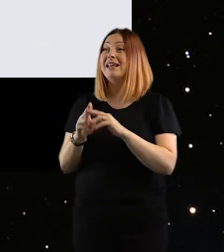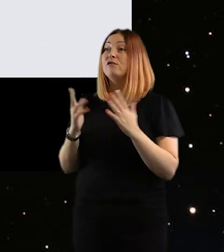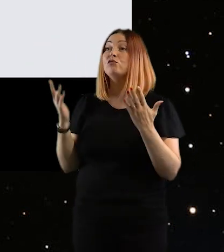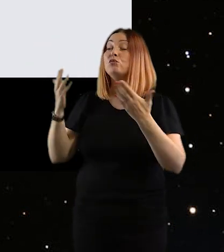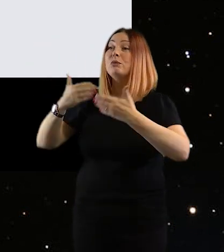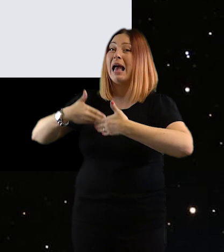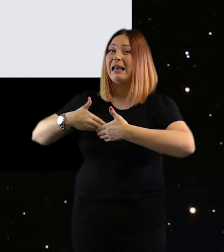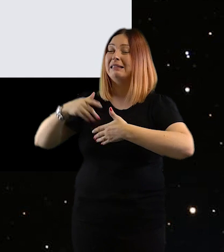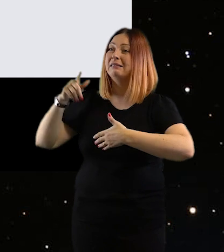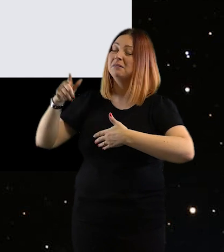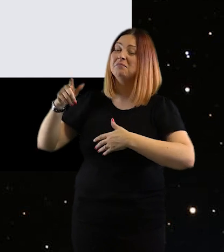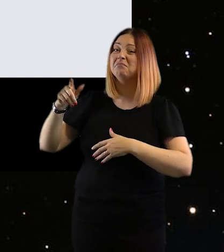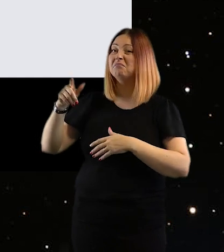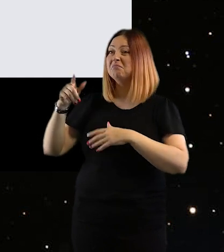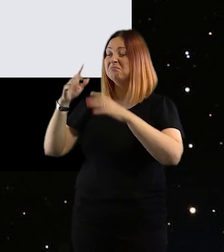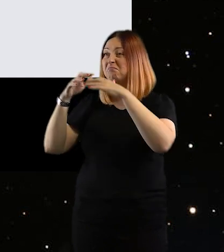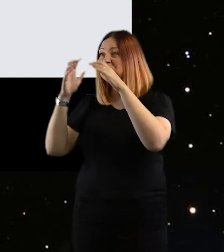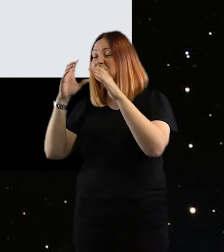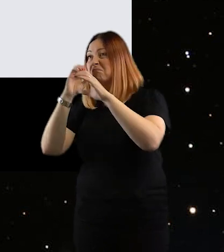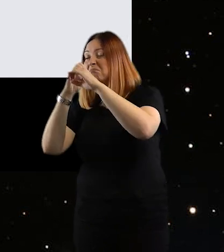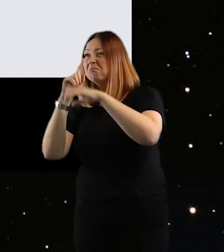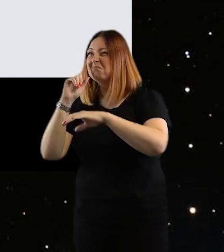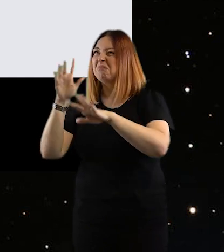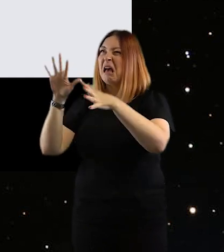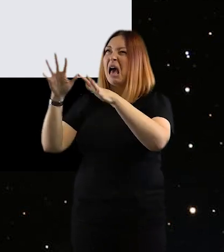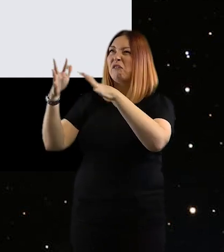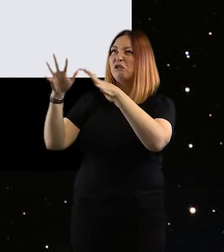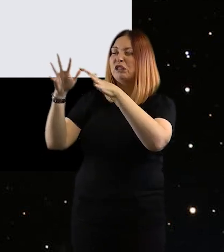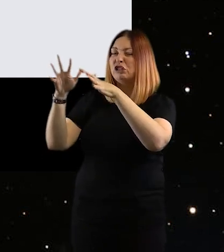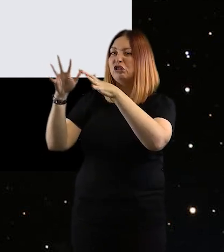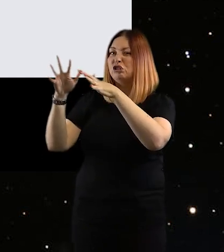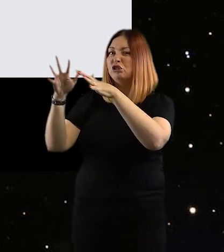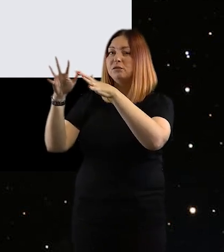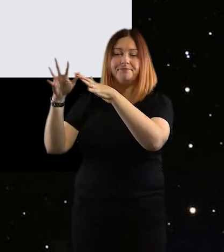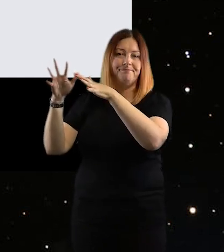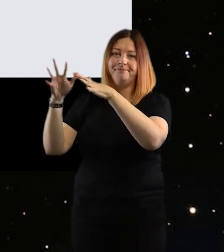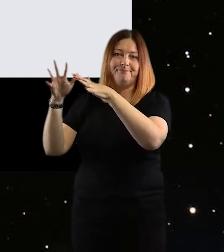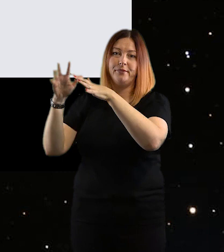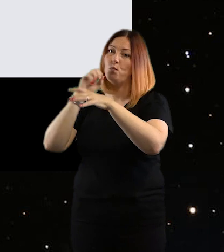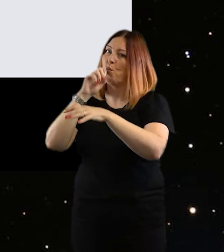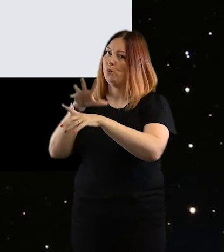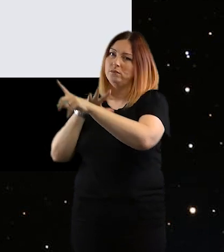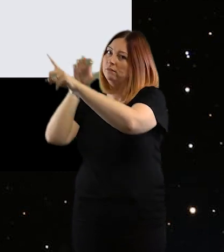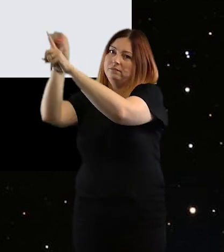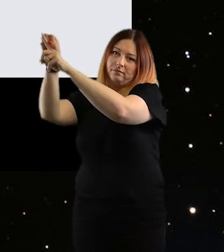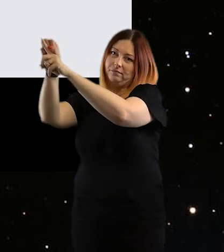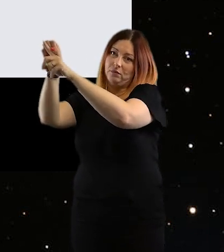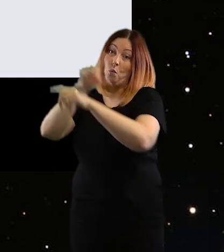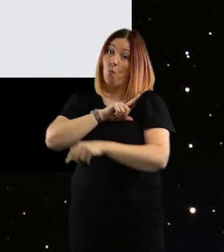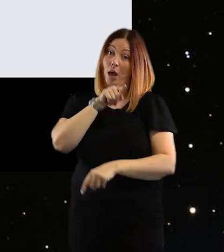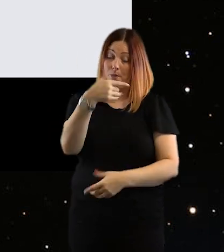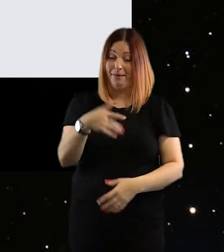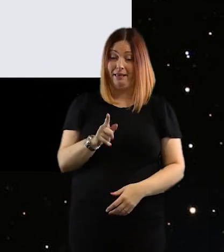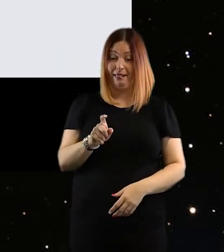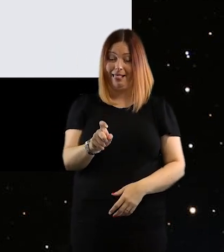the seeing conditions are average, but everything else is okay, your observation still won't go ahead because you have selected only to